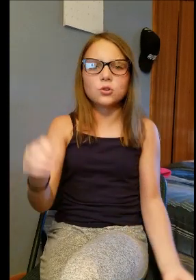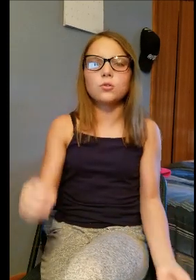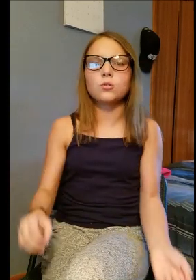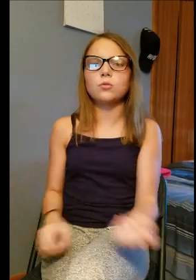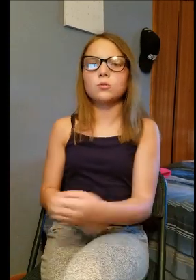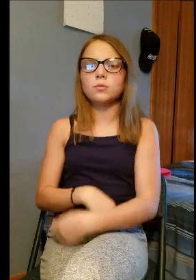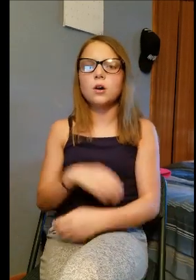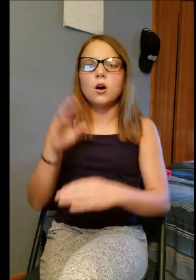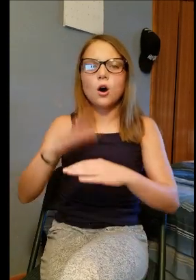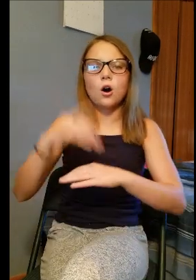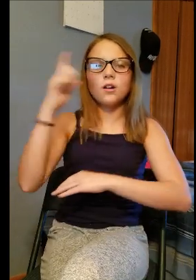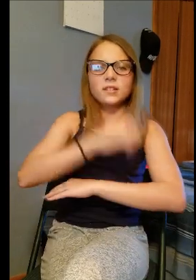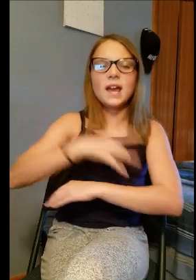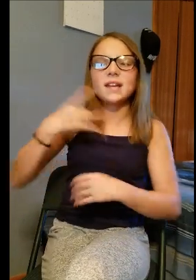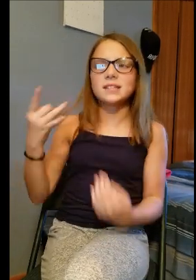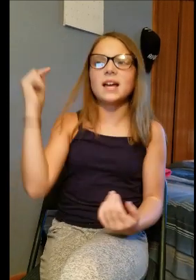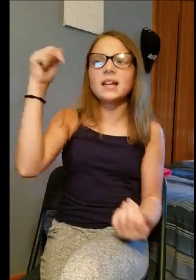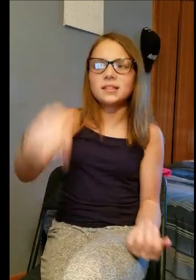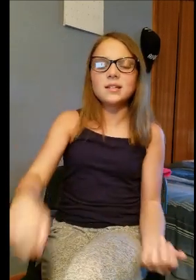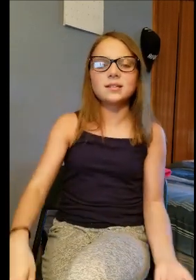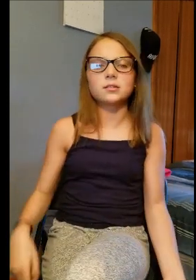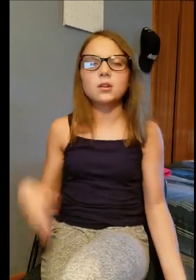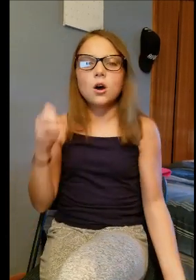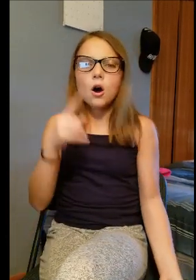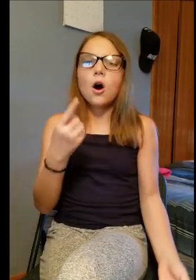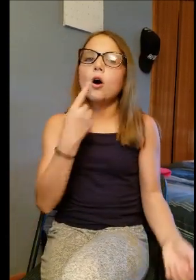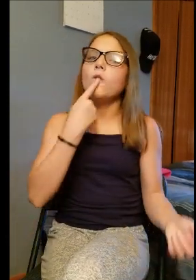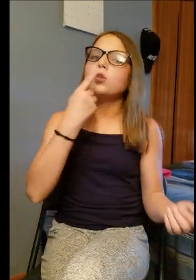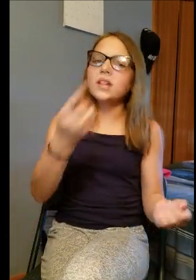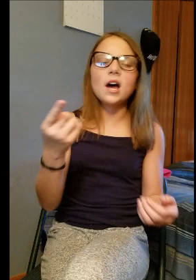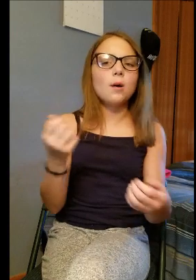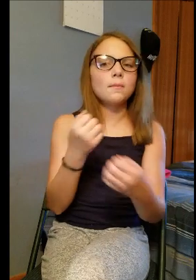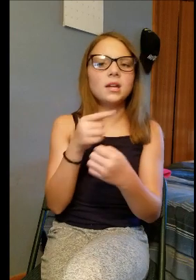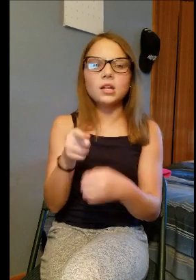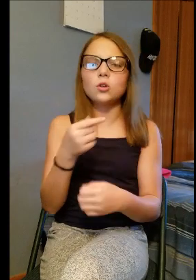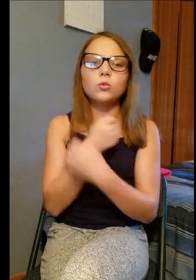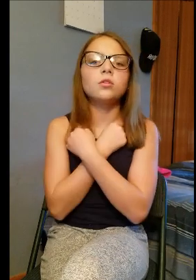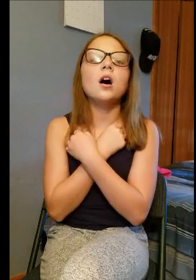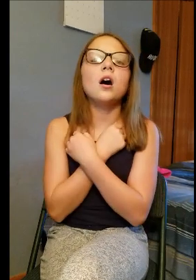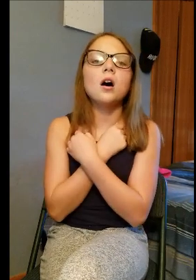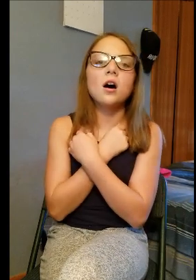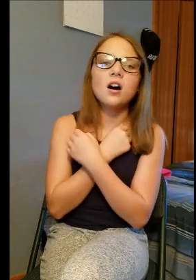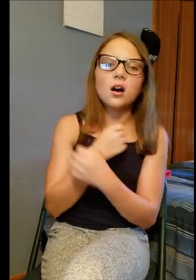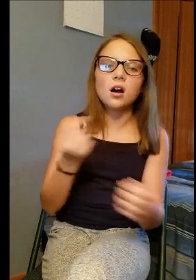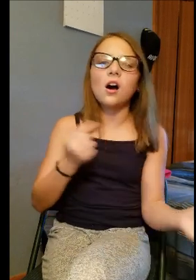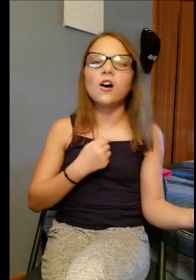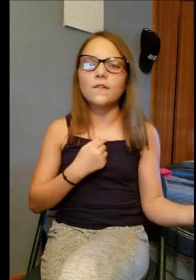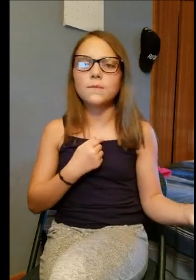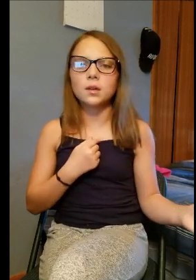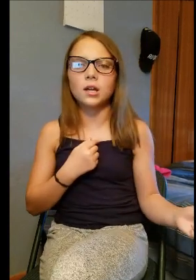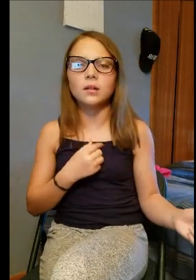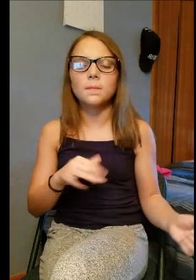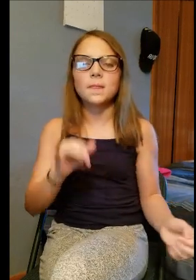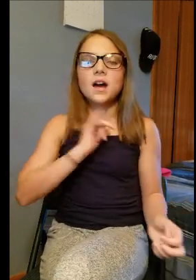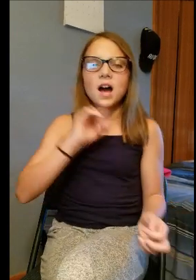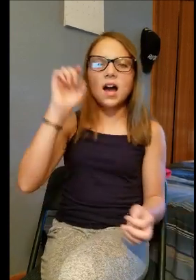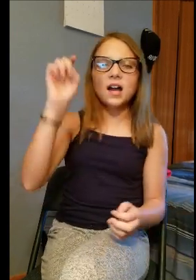do On days like this Oh, tell me you love me I